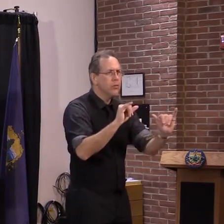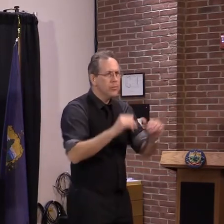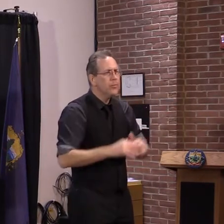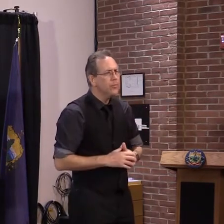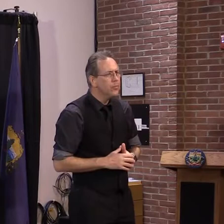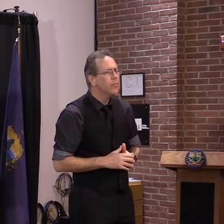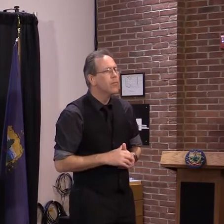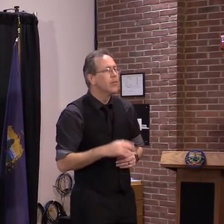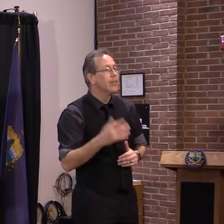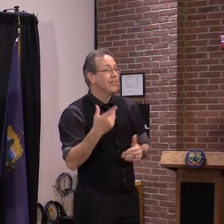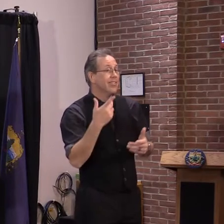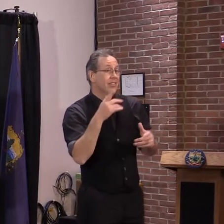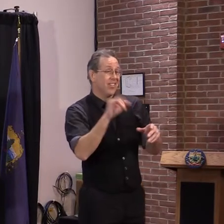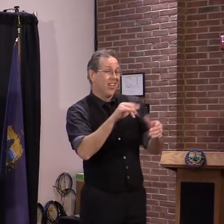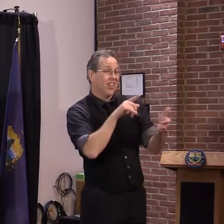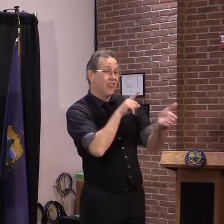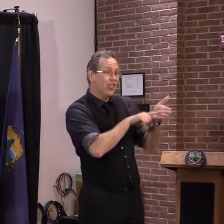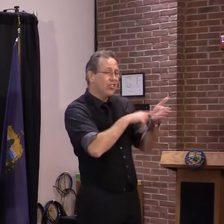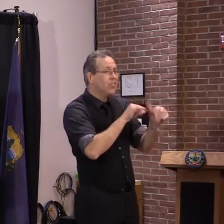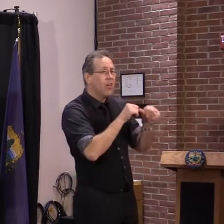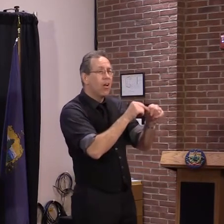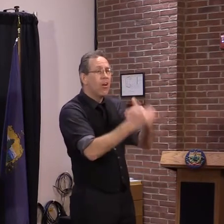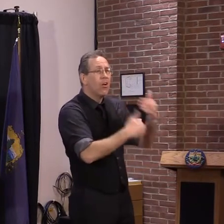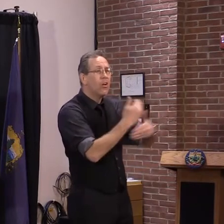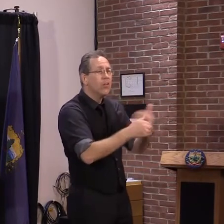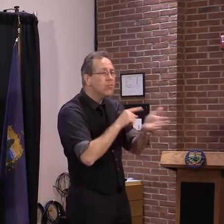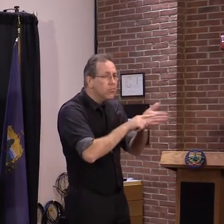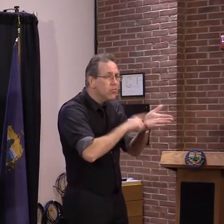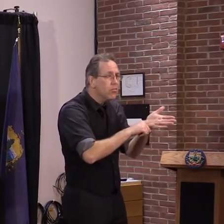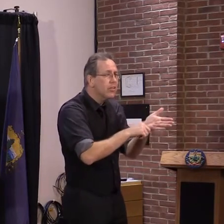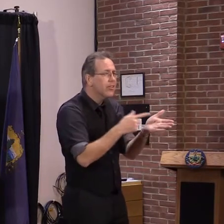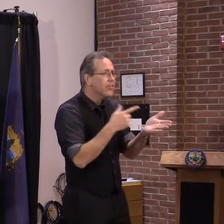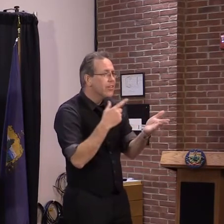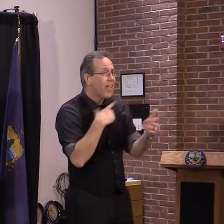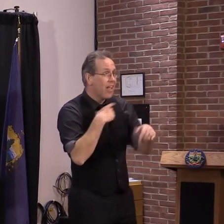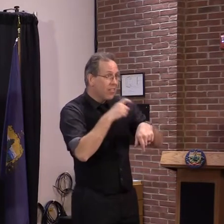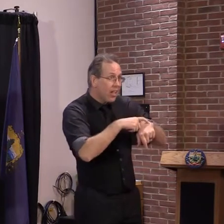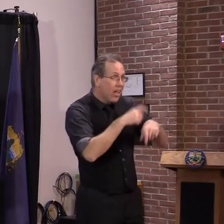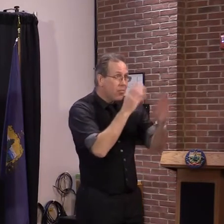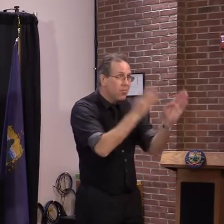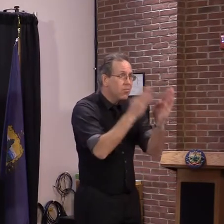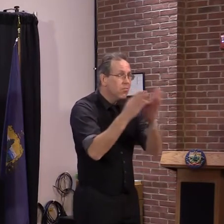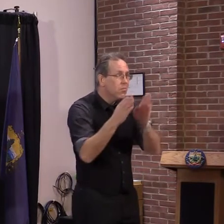study, really, to be able to ascertain that people's immunity will stay where it